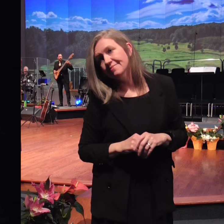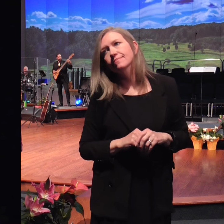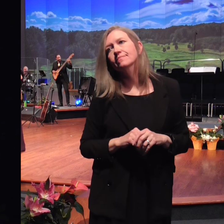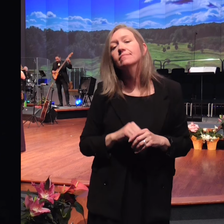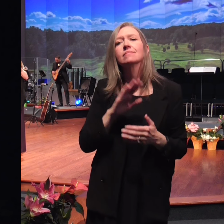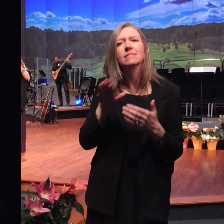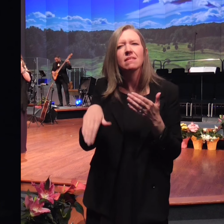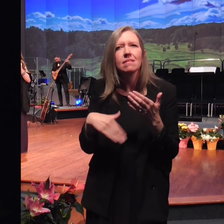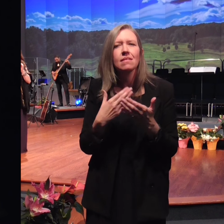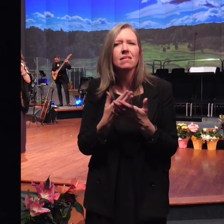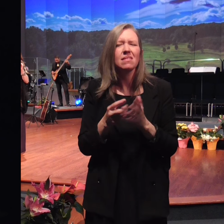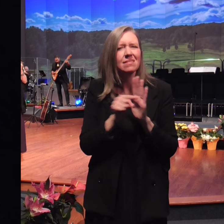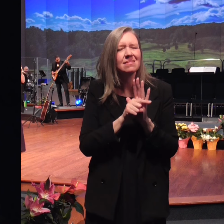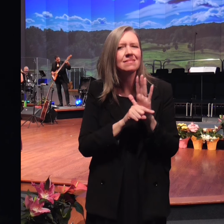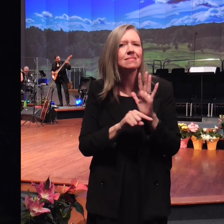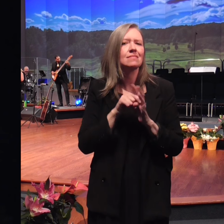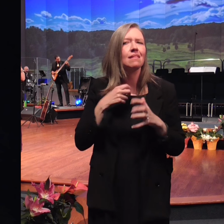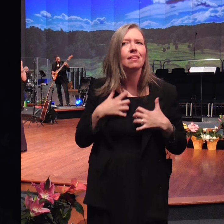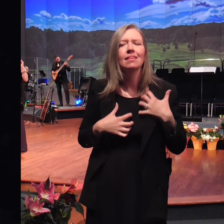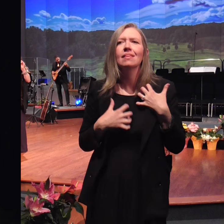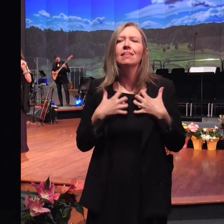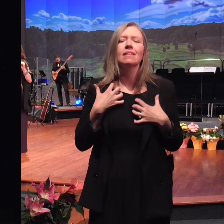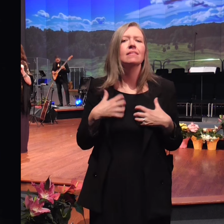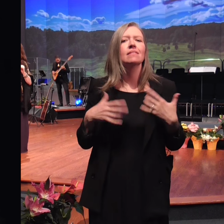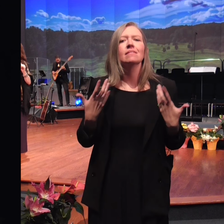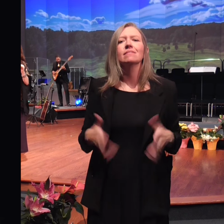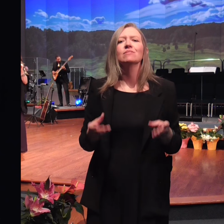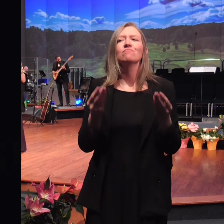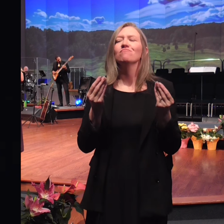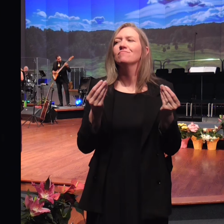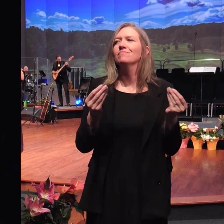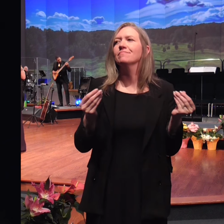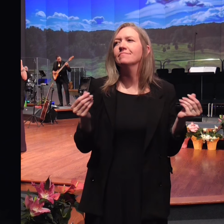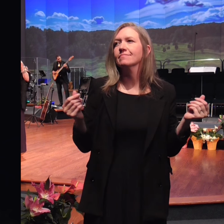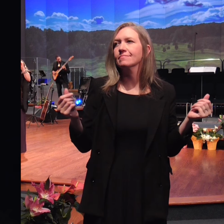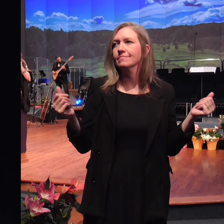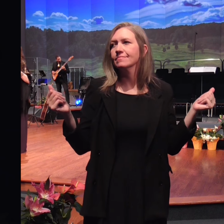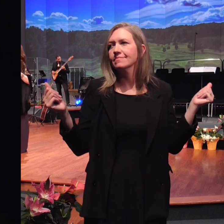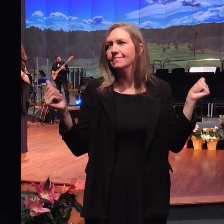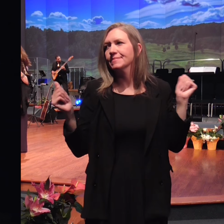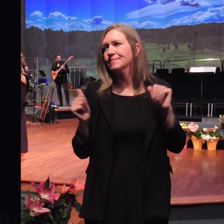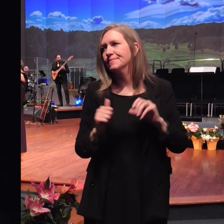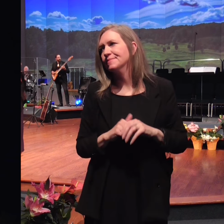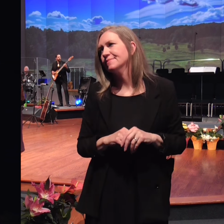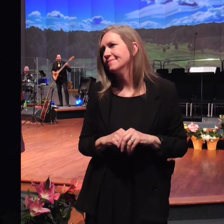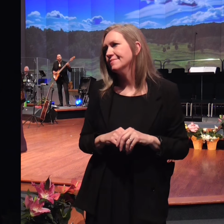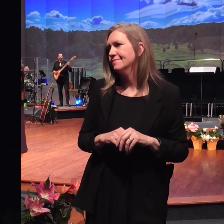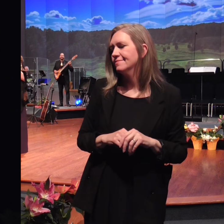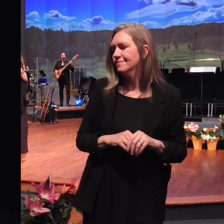All of the bad feelings have disappeared.